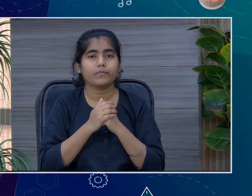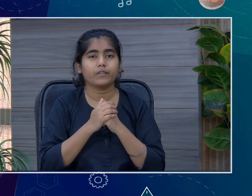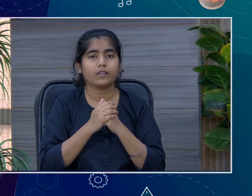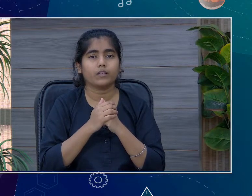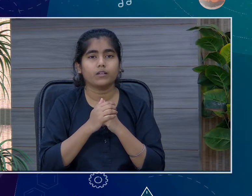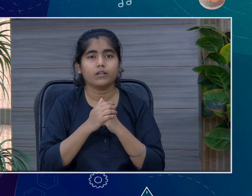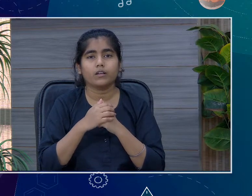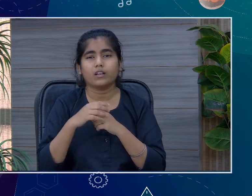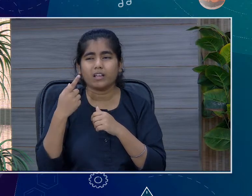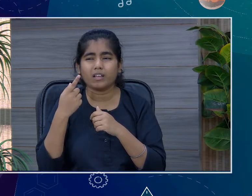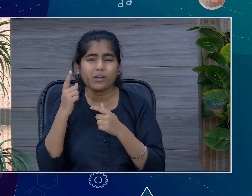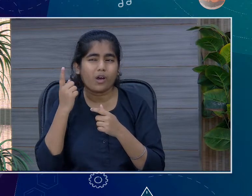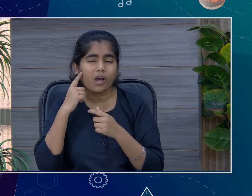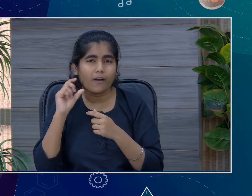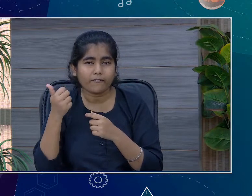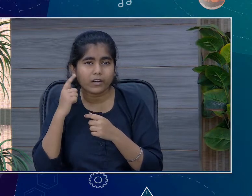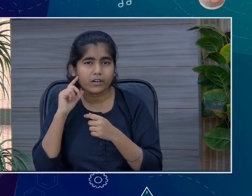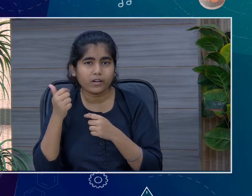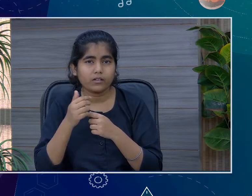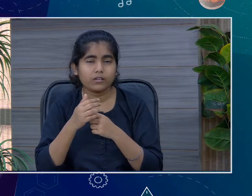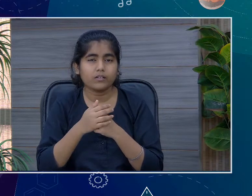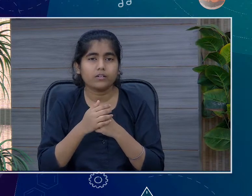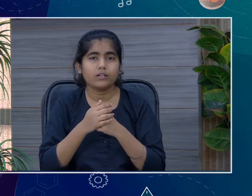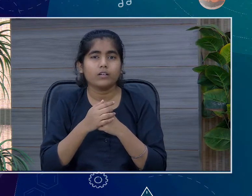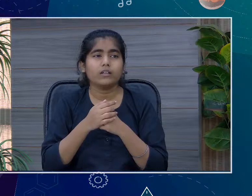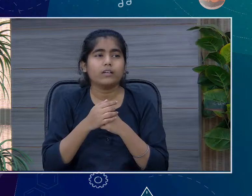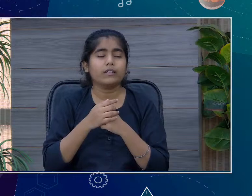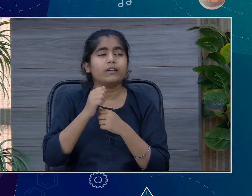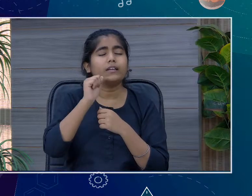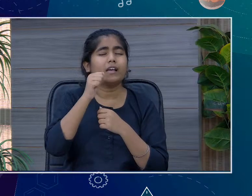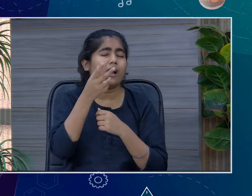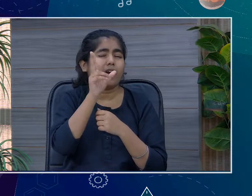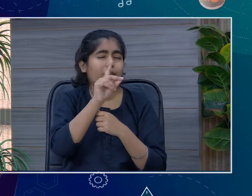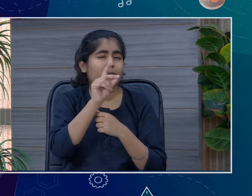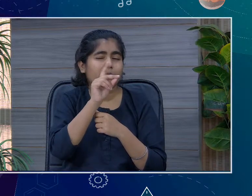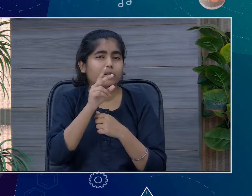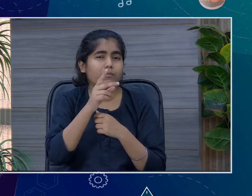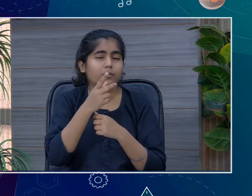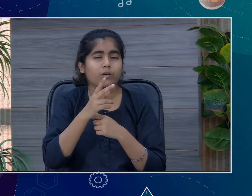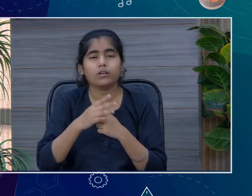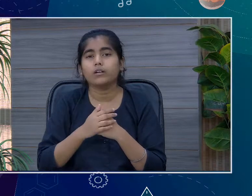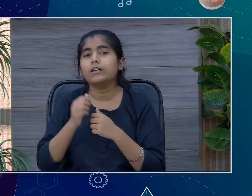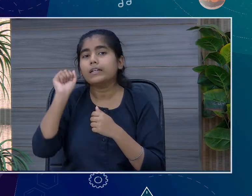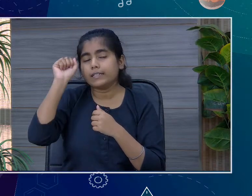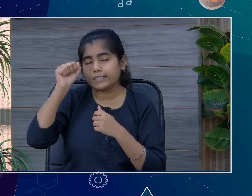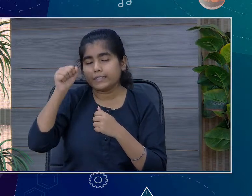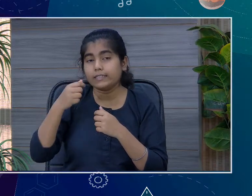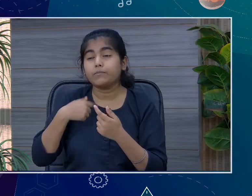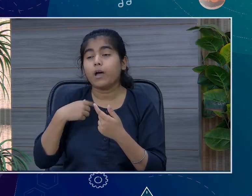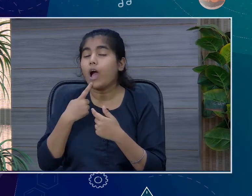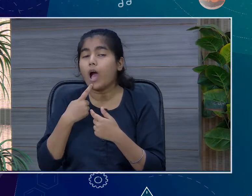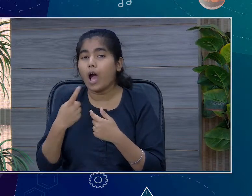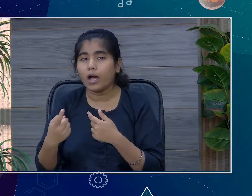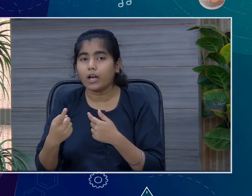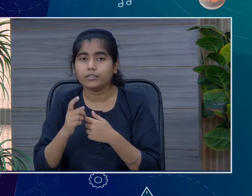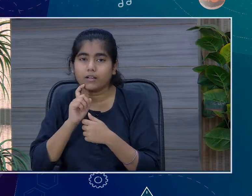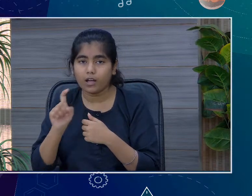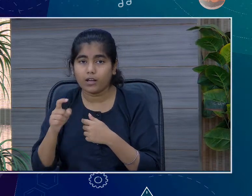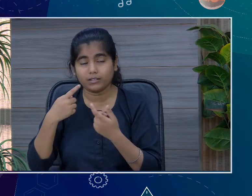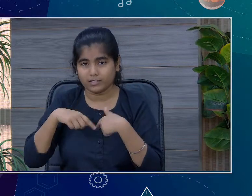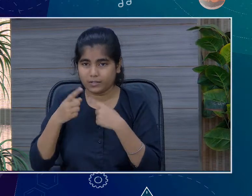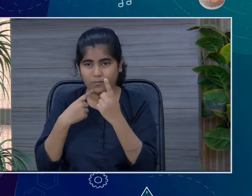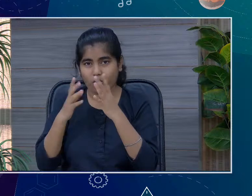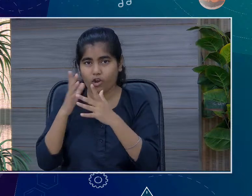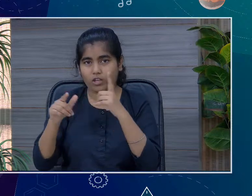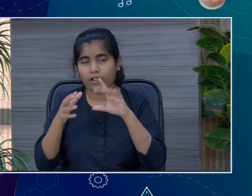Dr. Walong, can you you lost your voice. Yeah, can you repeat, please? Yeah, sure. Yeah. So what I'm asking is, when we talk about the